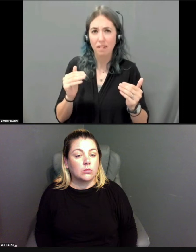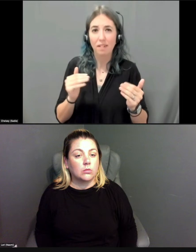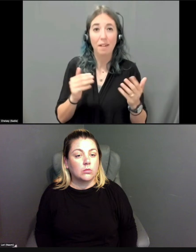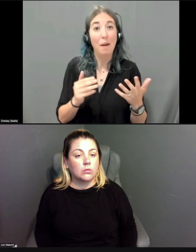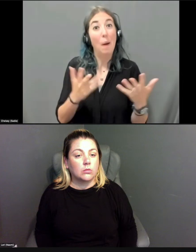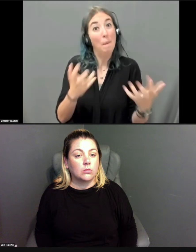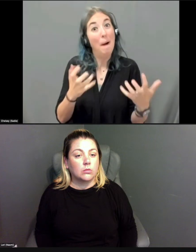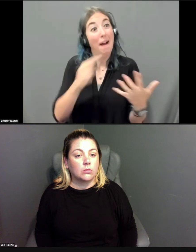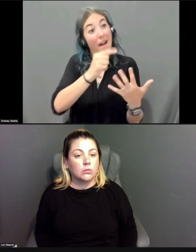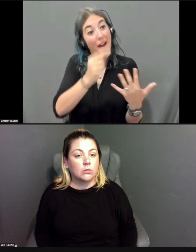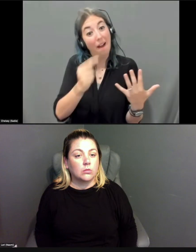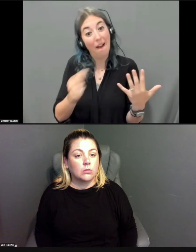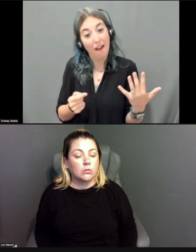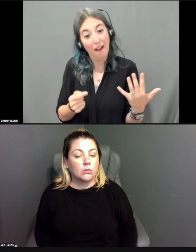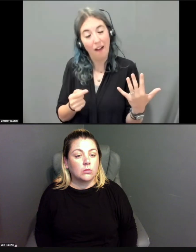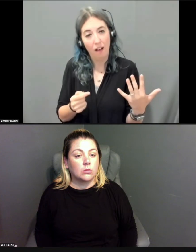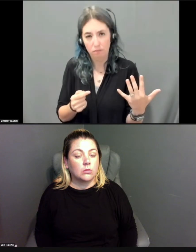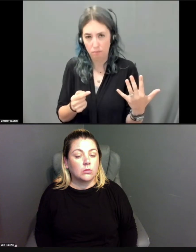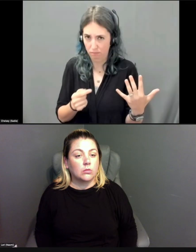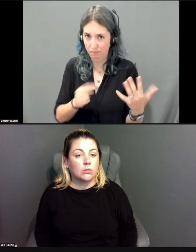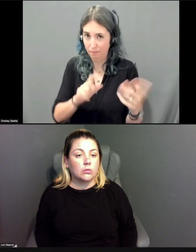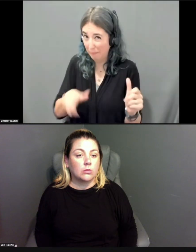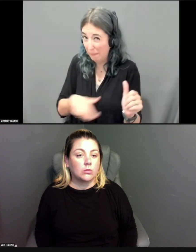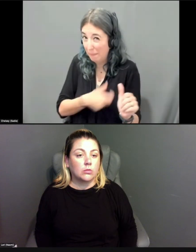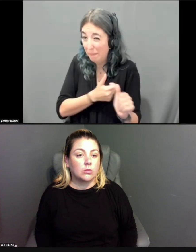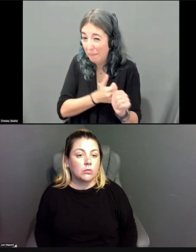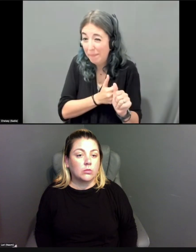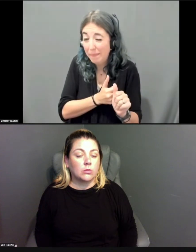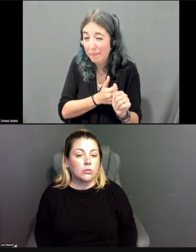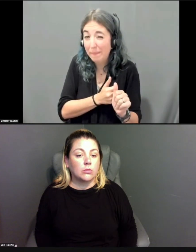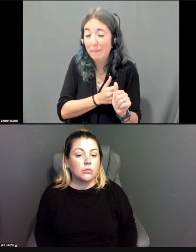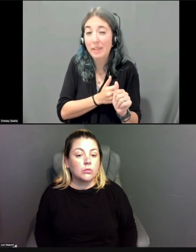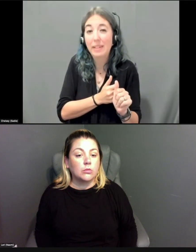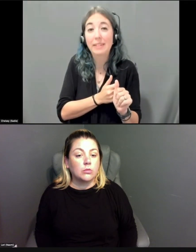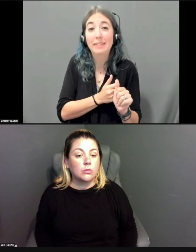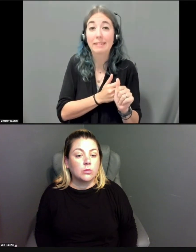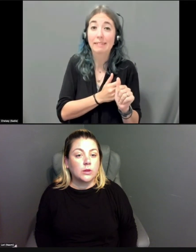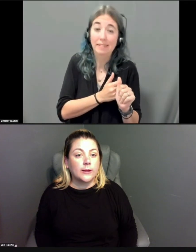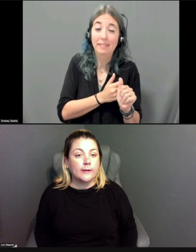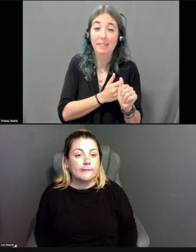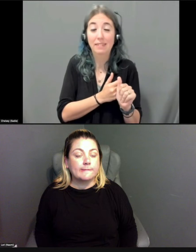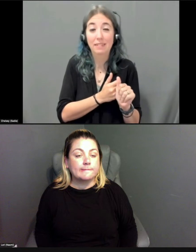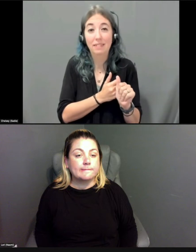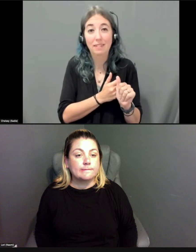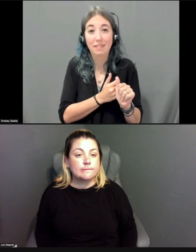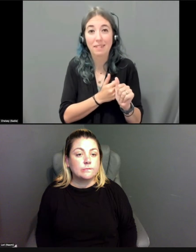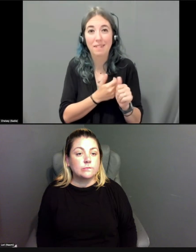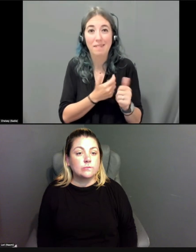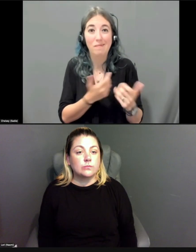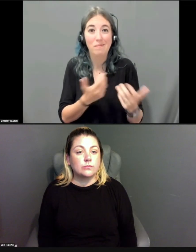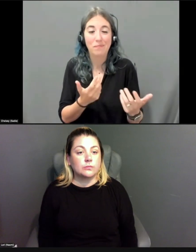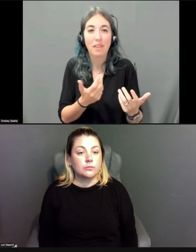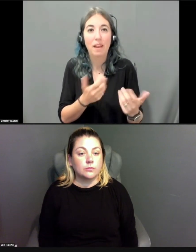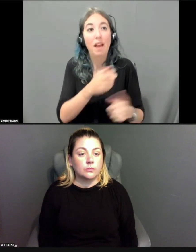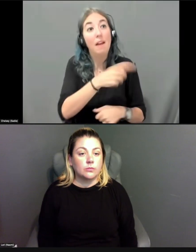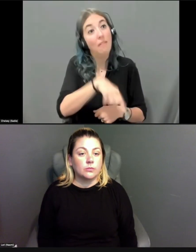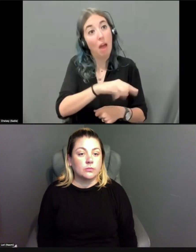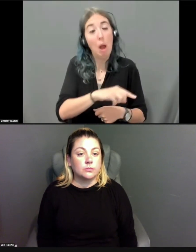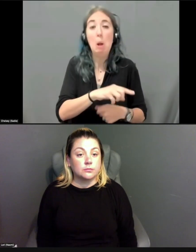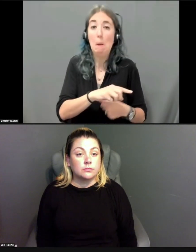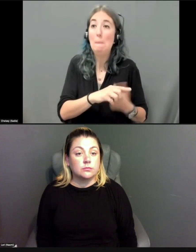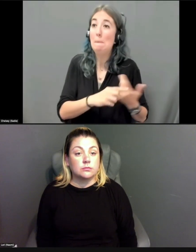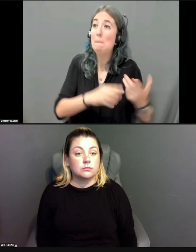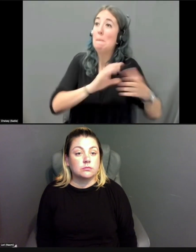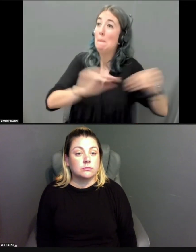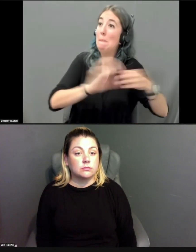boils down to it, our corporations and our jobs, they say one thing, but they really want